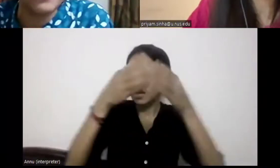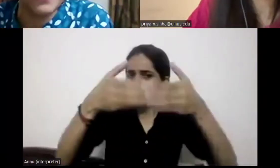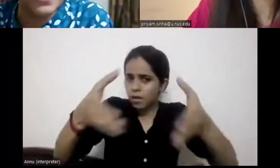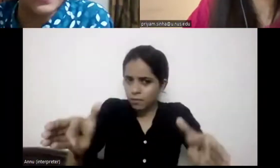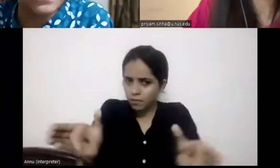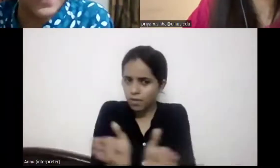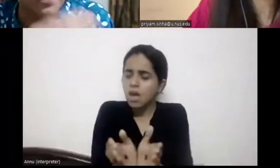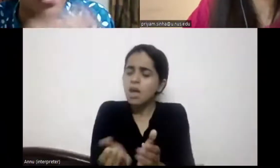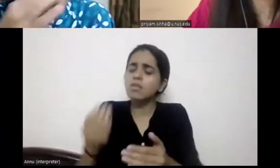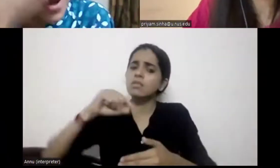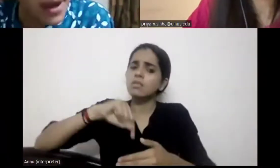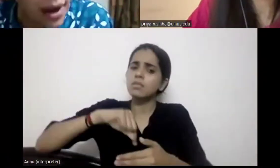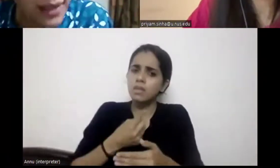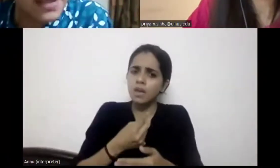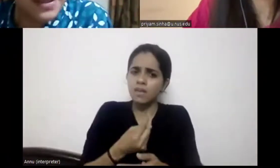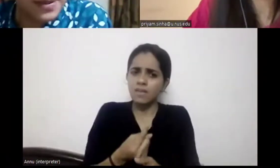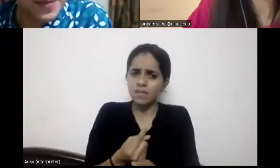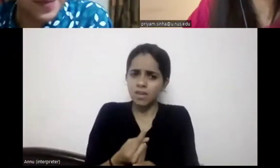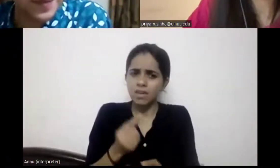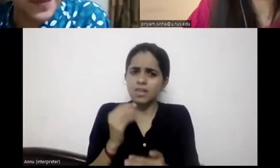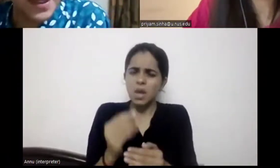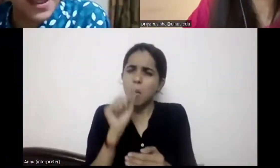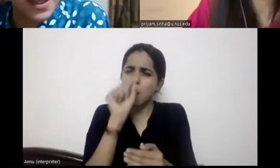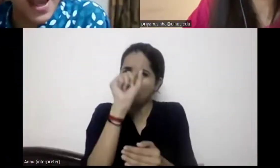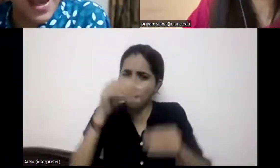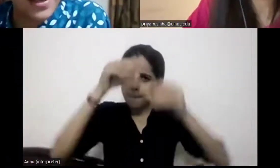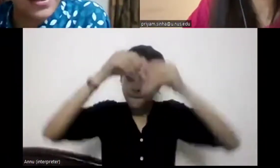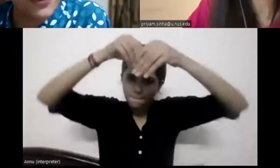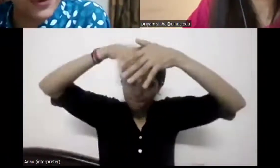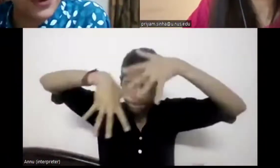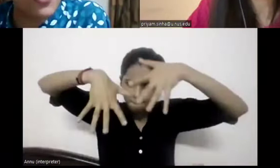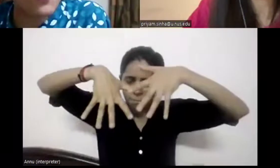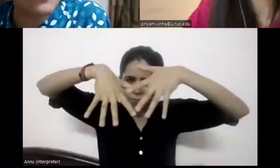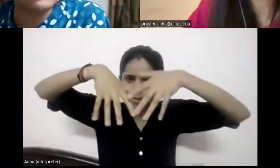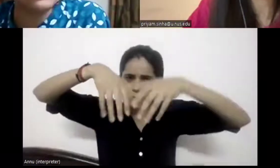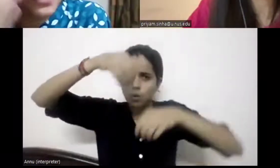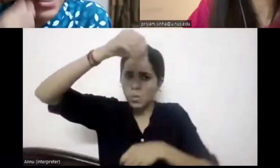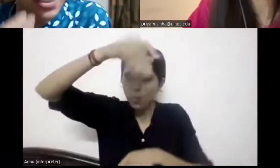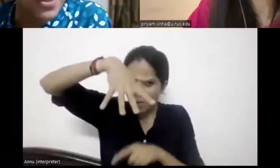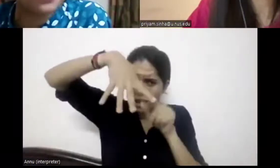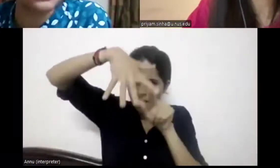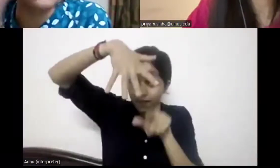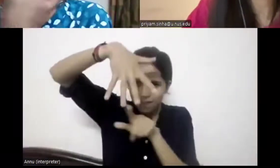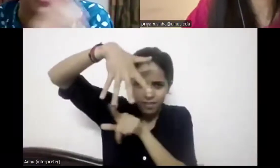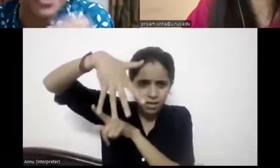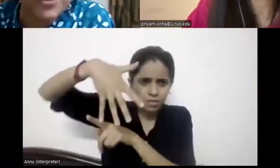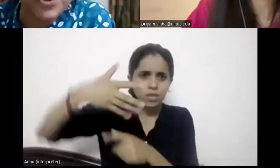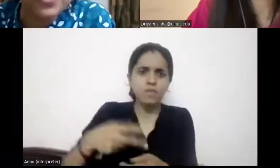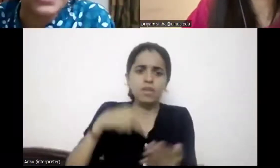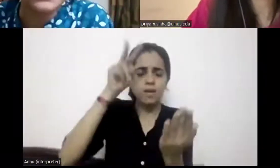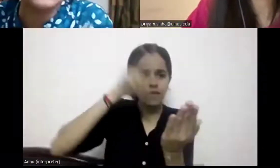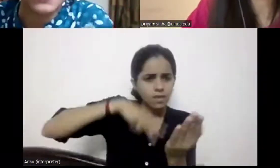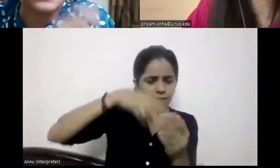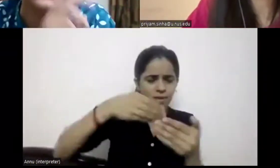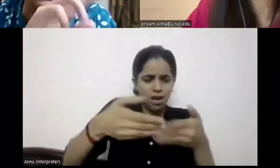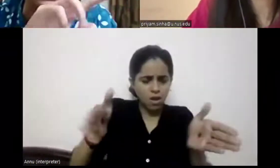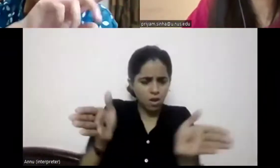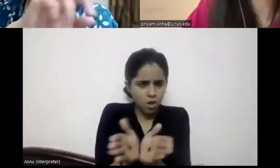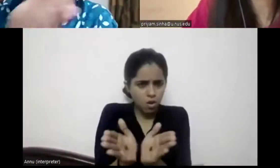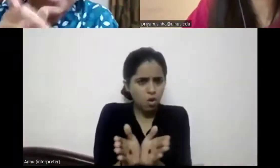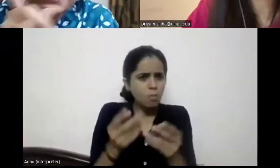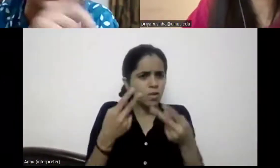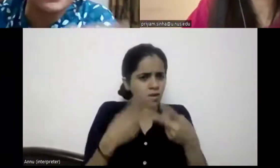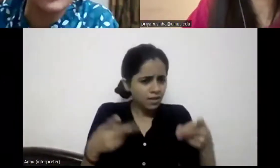itself, there are hierarchies. And if you go on to read about different communities and